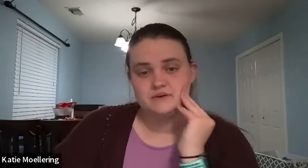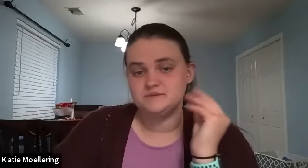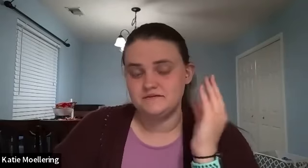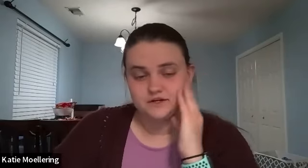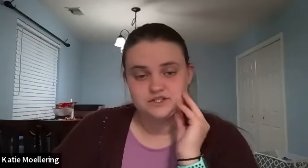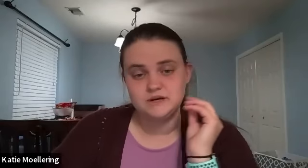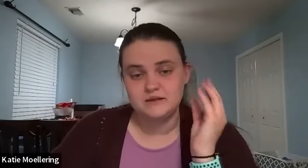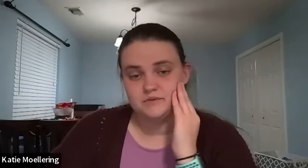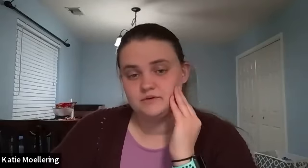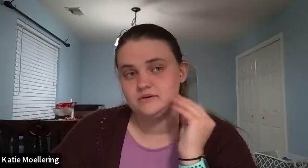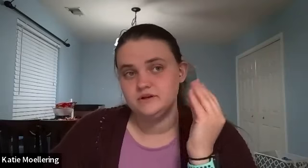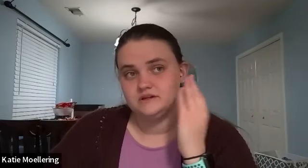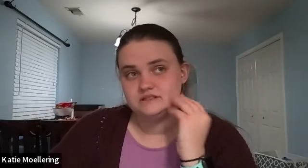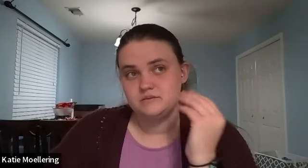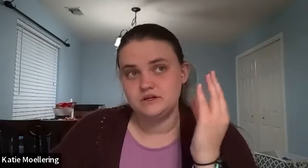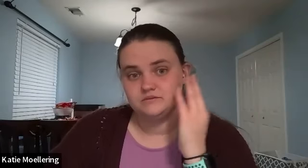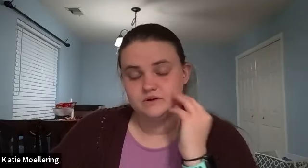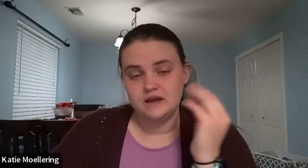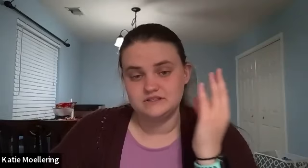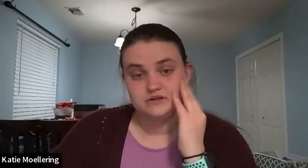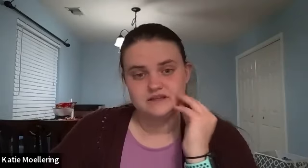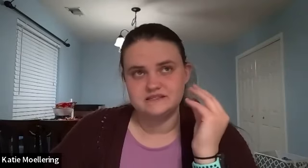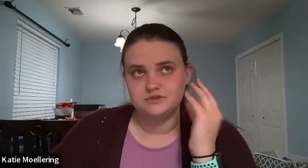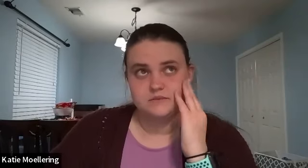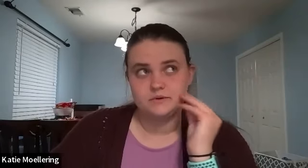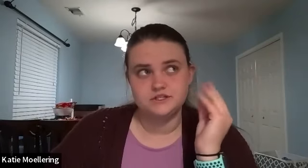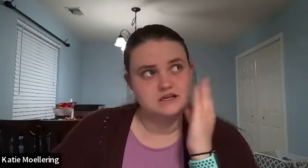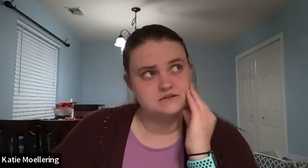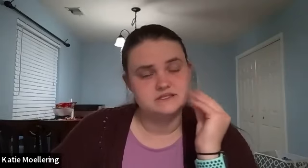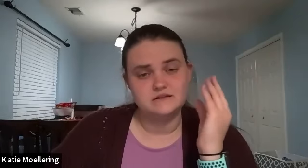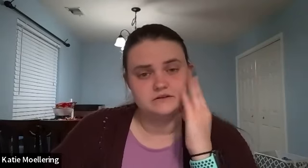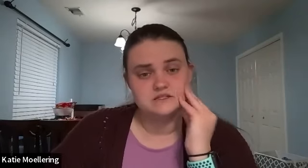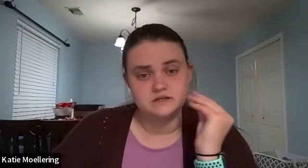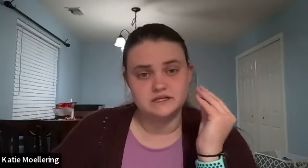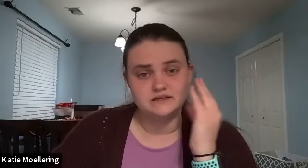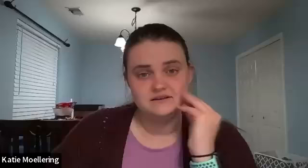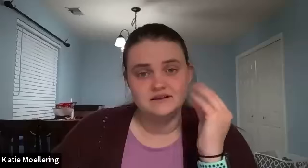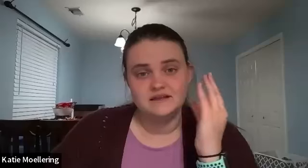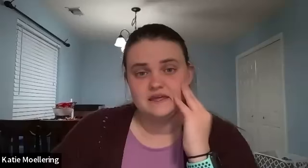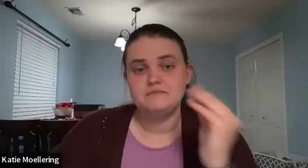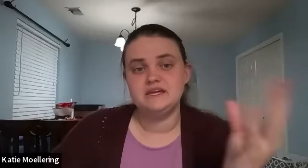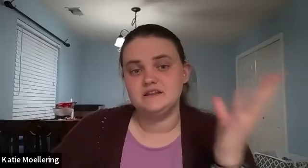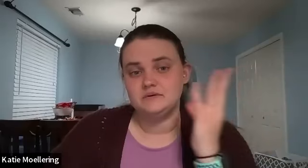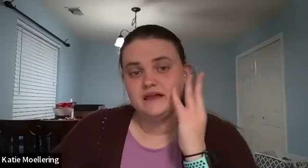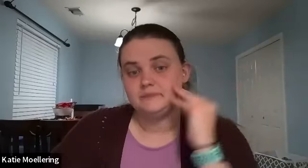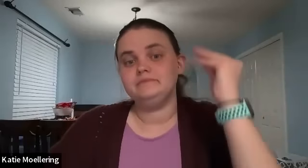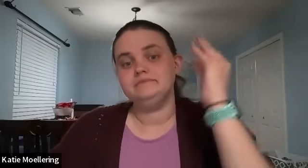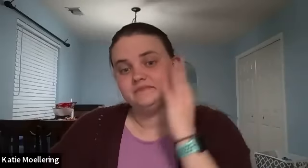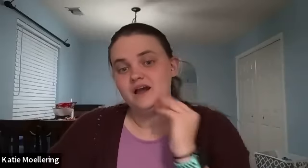was my first when I remember someone when I was learning this. I'm trying to remember which class it was I learned this one in. They immediately were like,